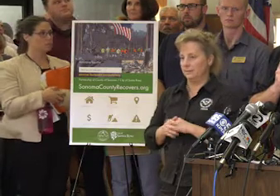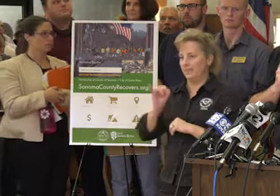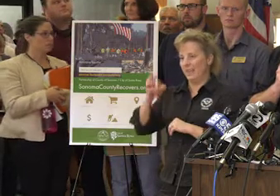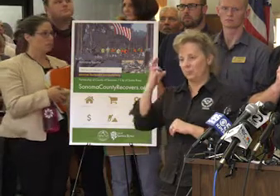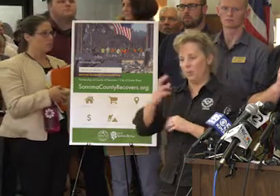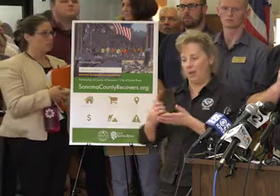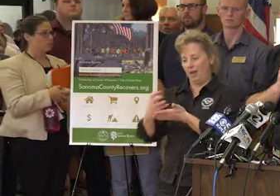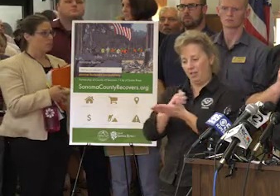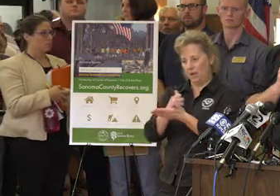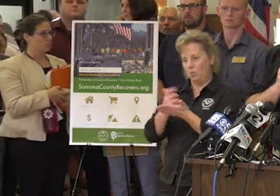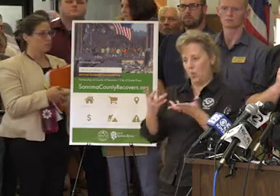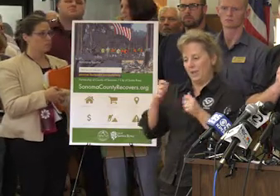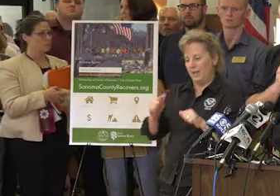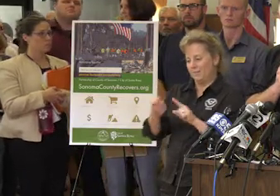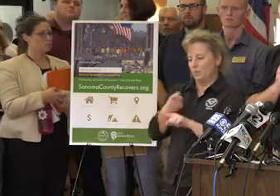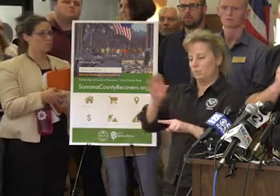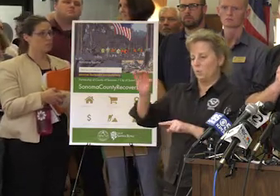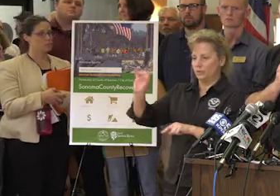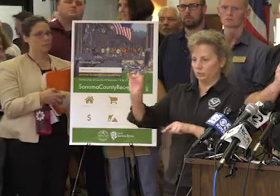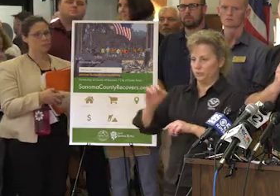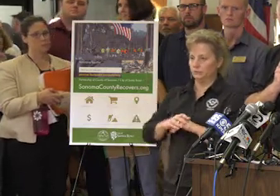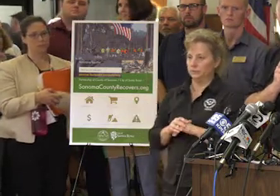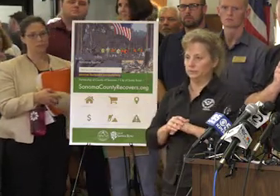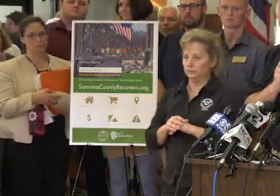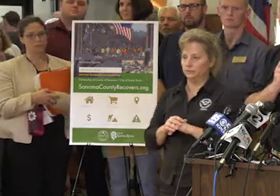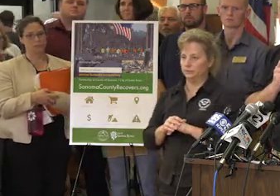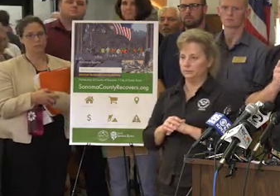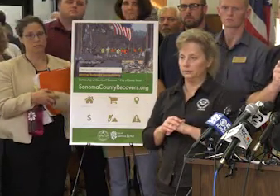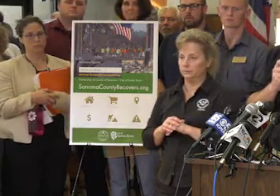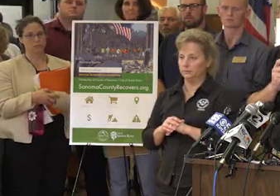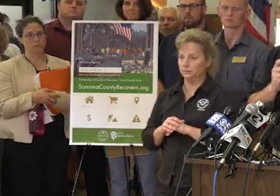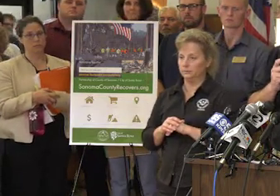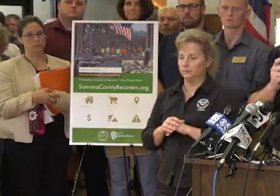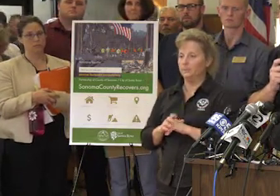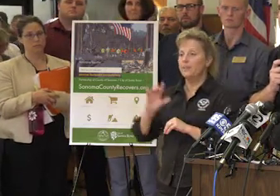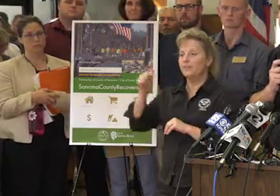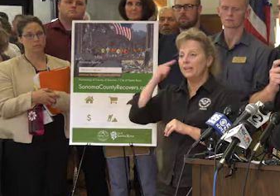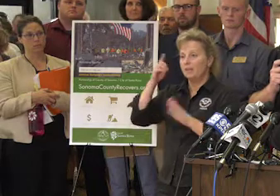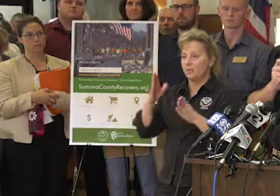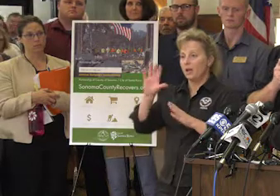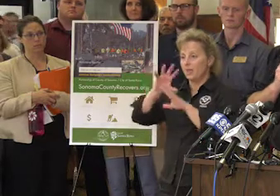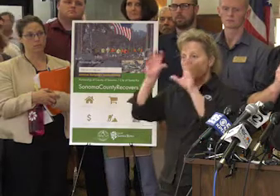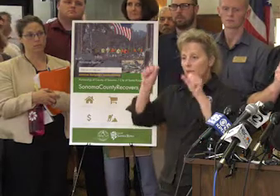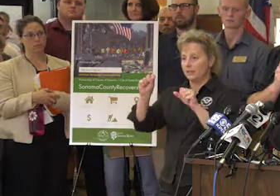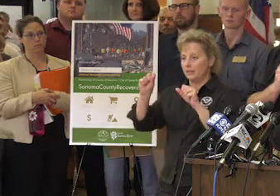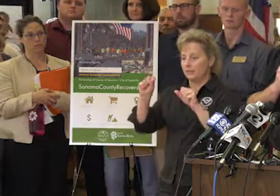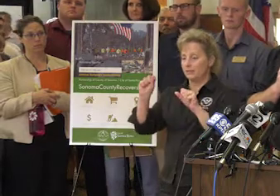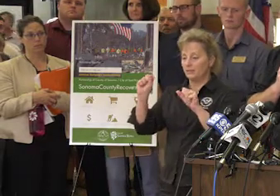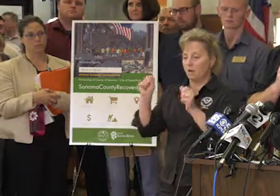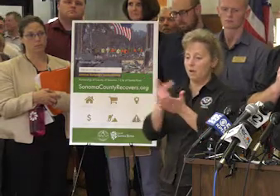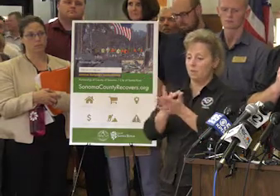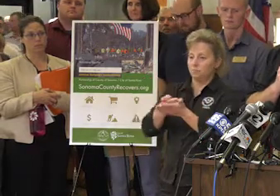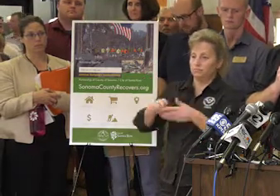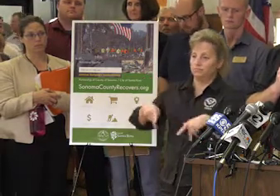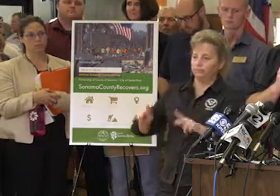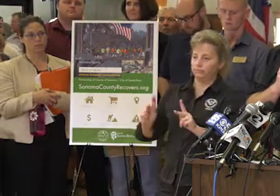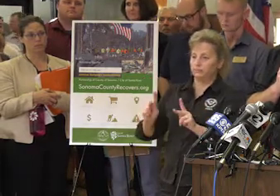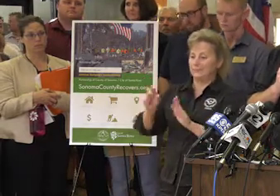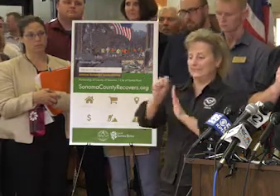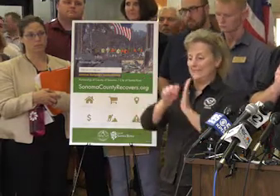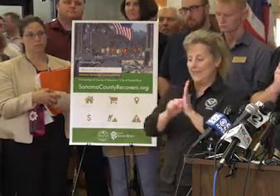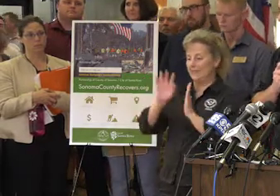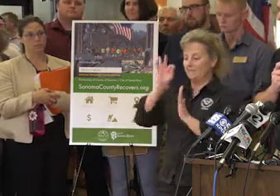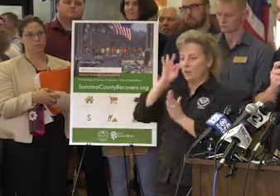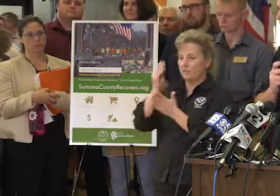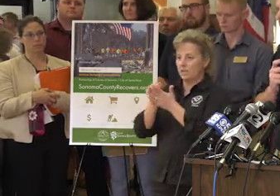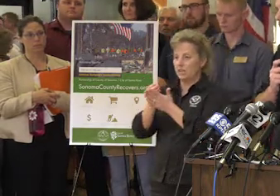we want to collect what we can from your insurance. But at the end of the day, as I said, the governor and the president have authorized state and federal funding